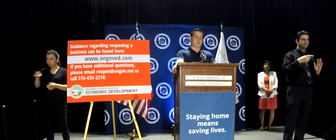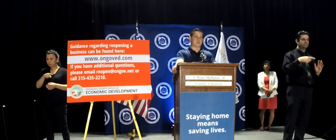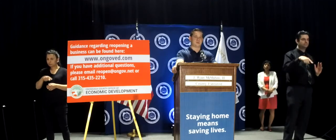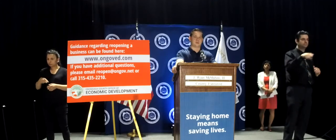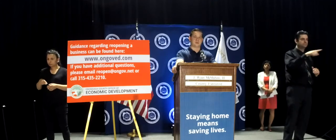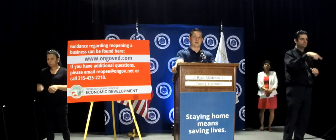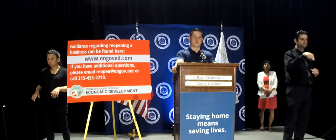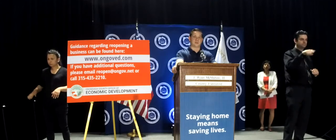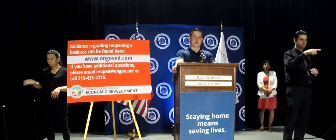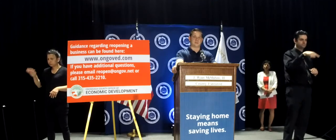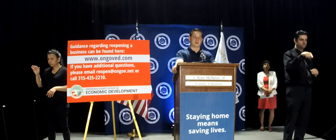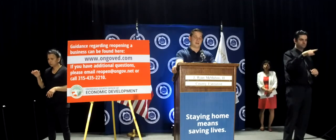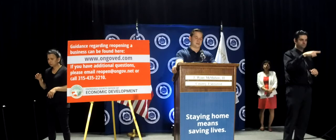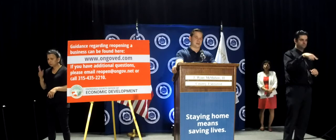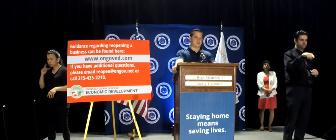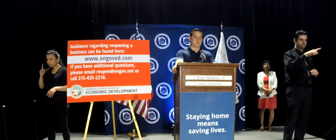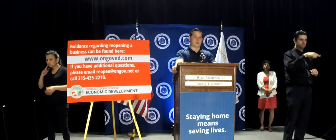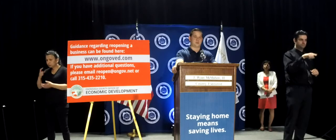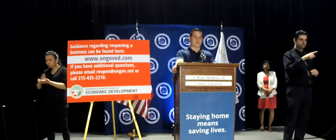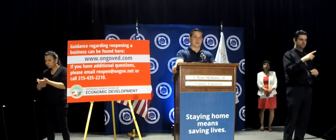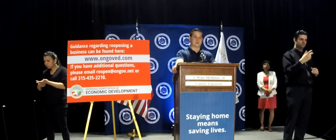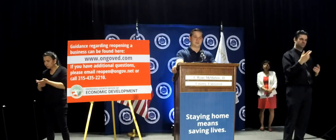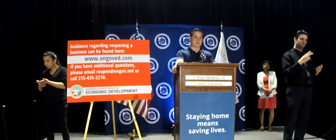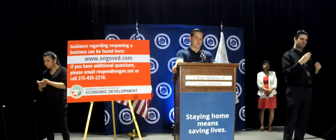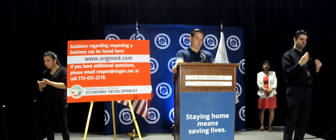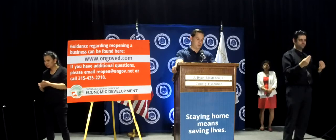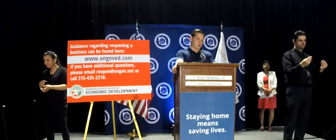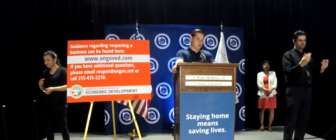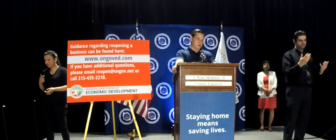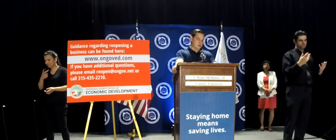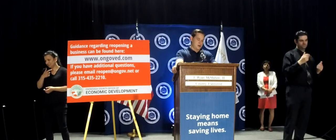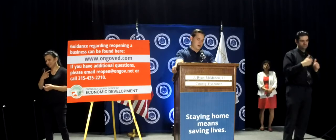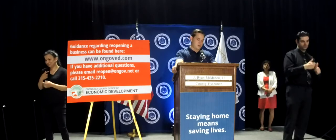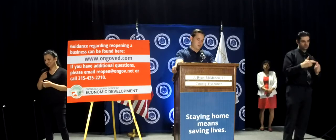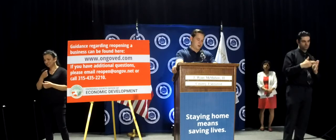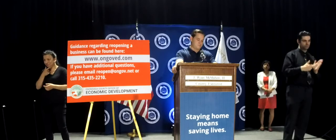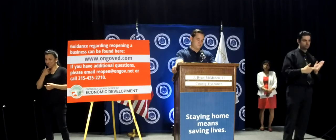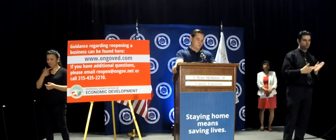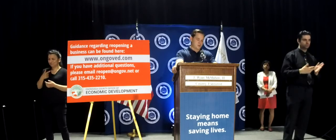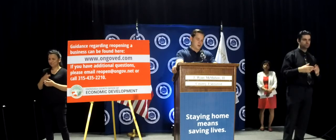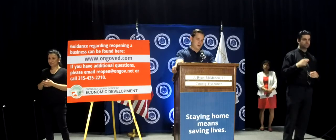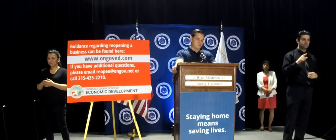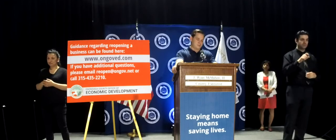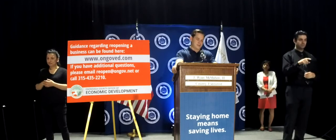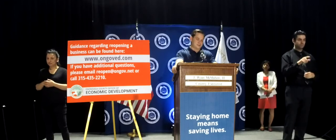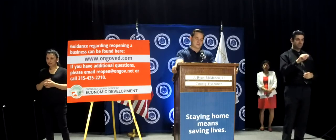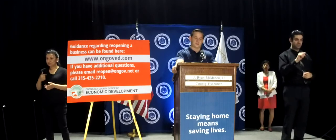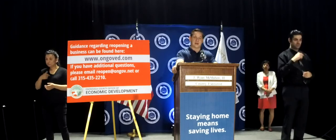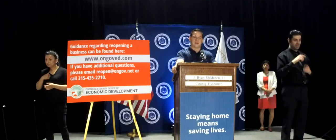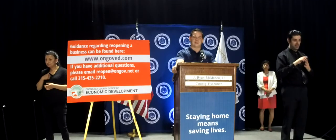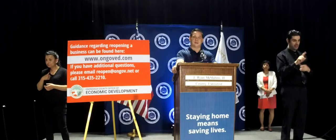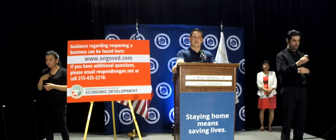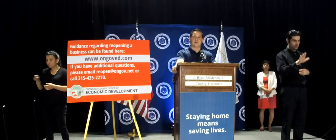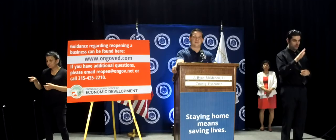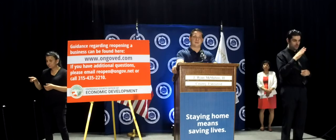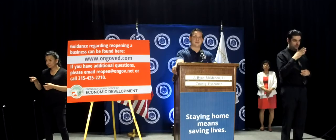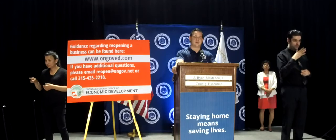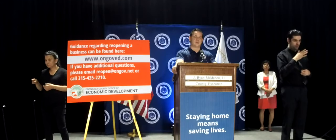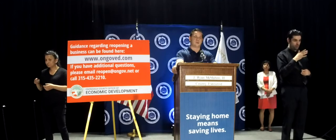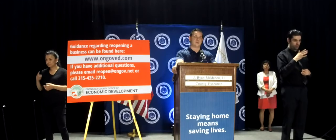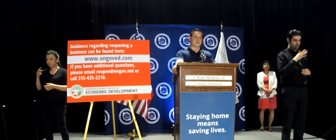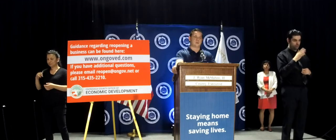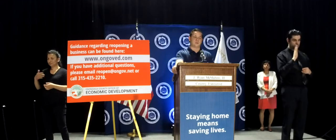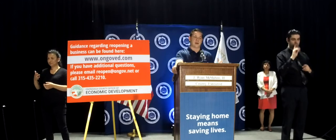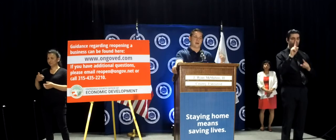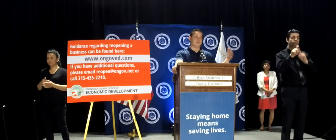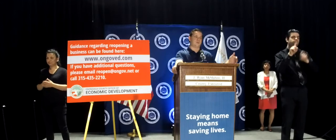but I'm sure there are a couple times. I'll ask Andrew's mother about this at some point. But that's just the reality. And